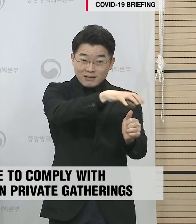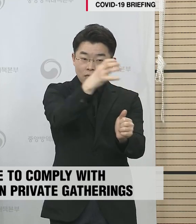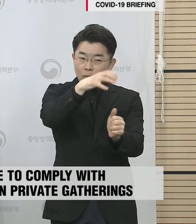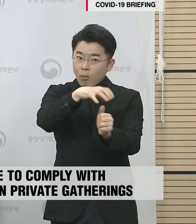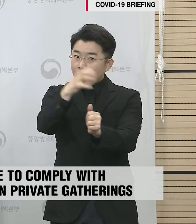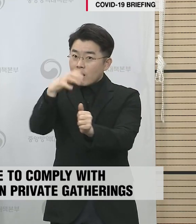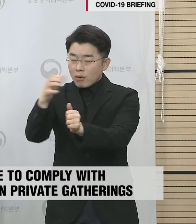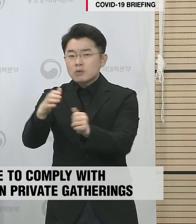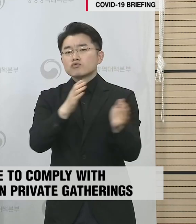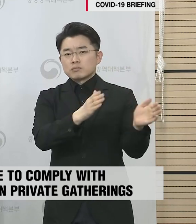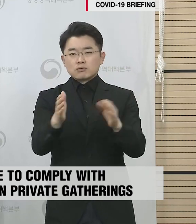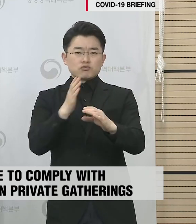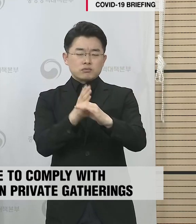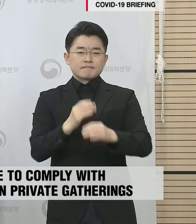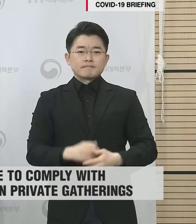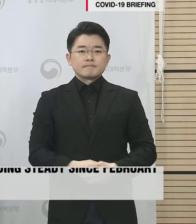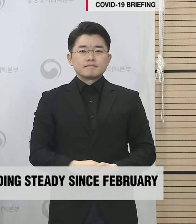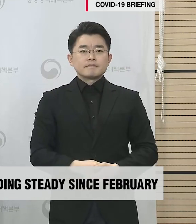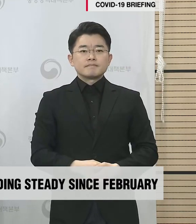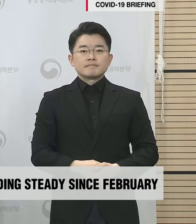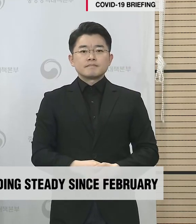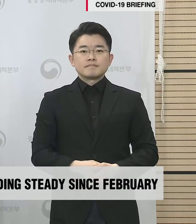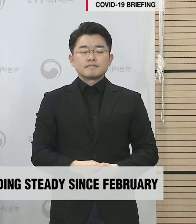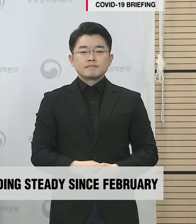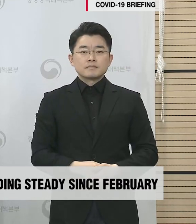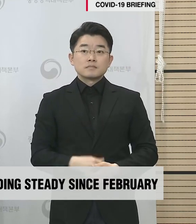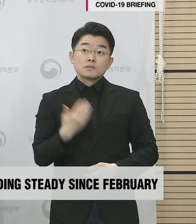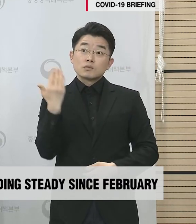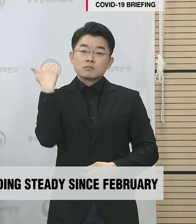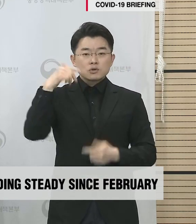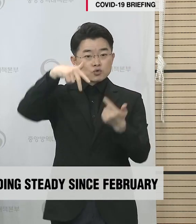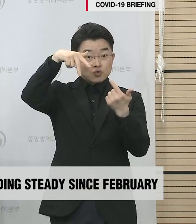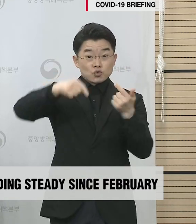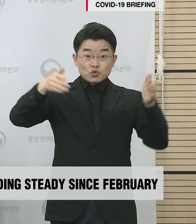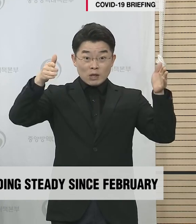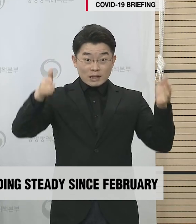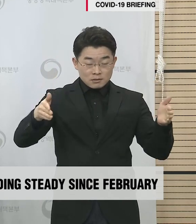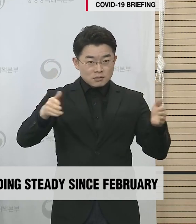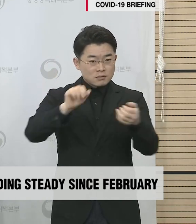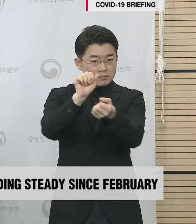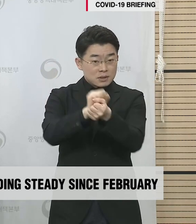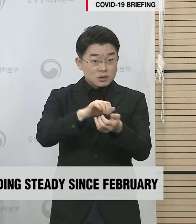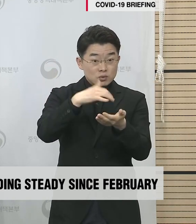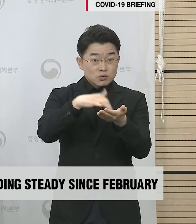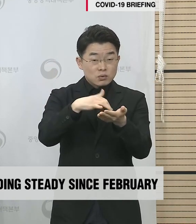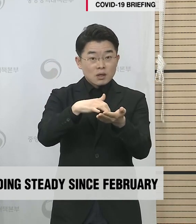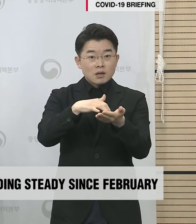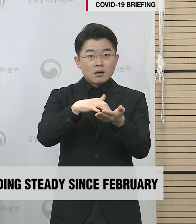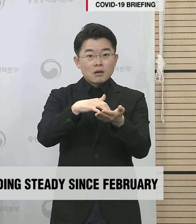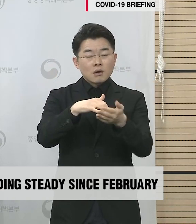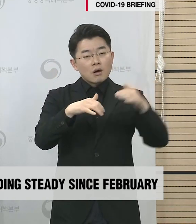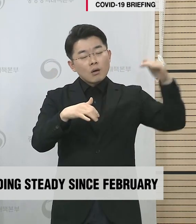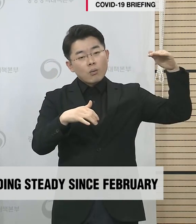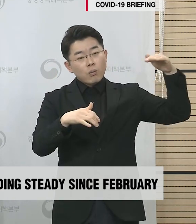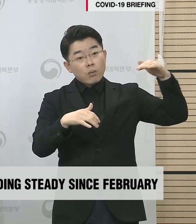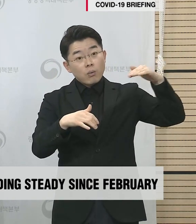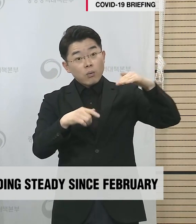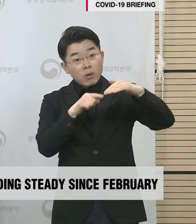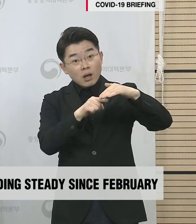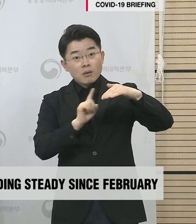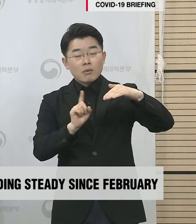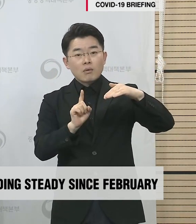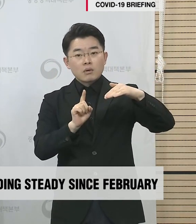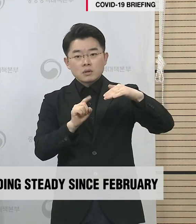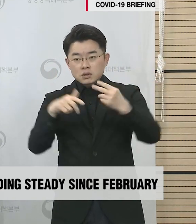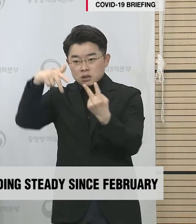many countries that are discussing and mulling over a possible easing and relaxation of the quarantine measures. However, we see that